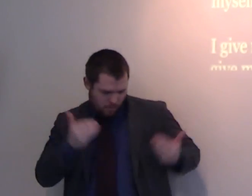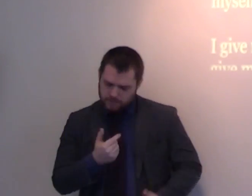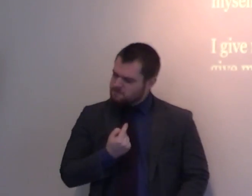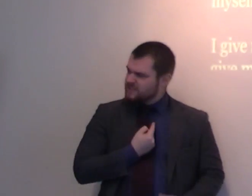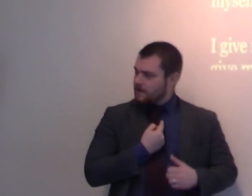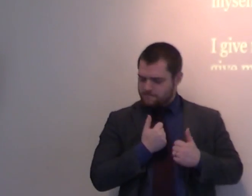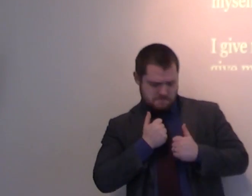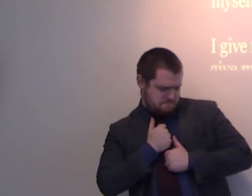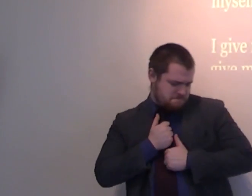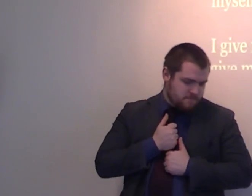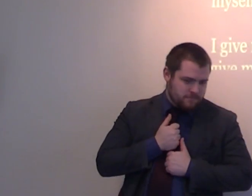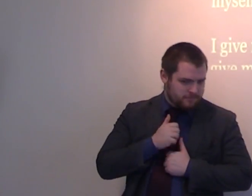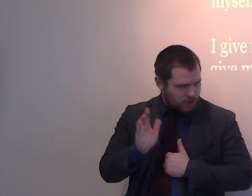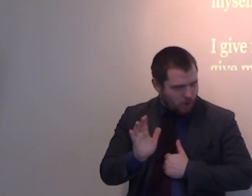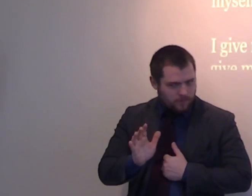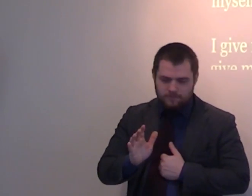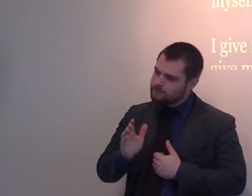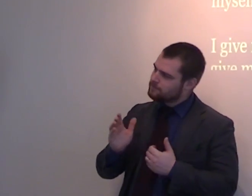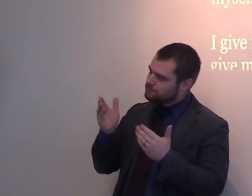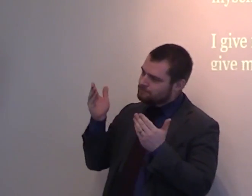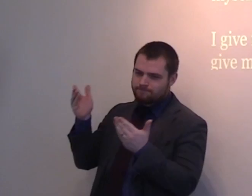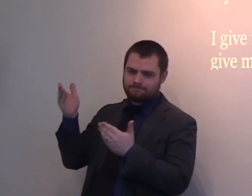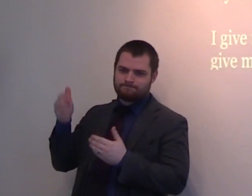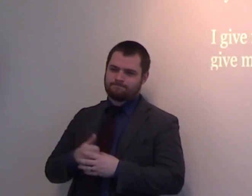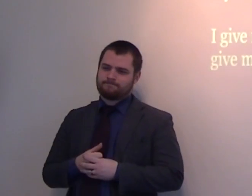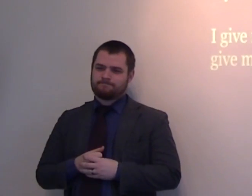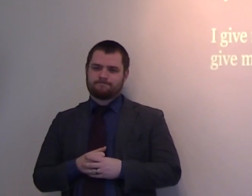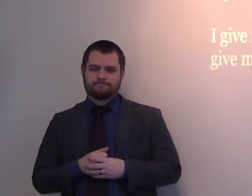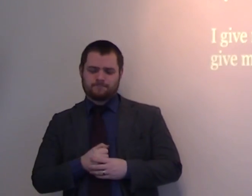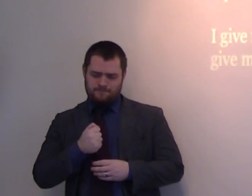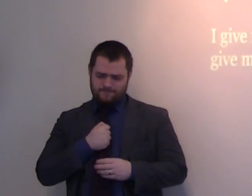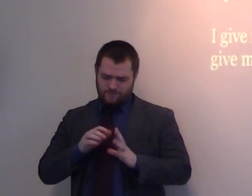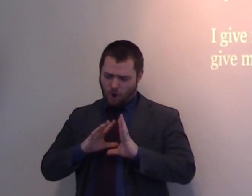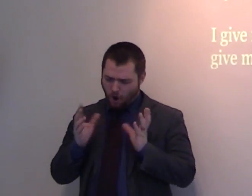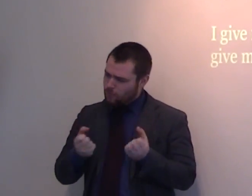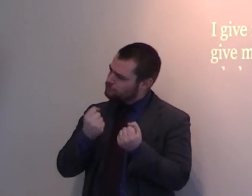too much. No. I give my whole strength to Christ.